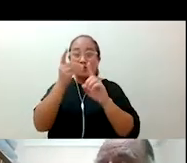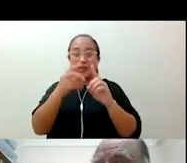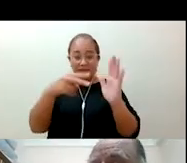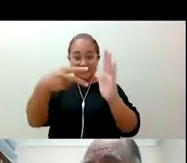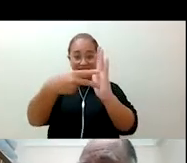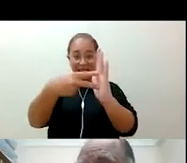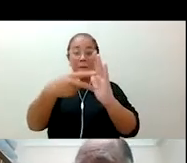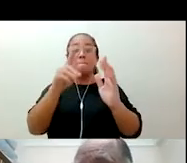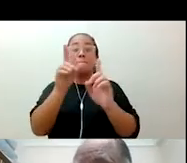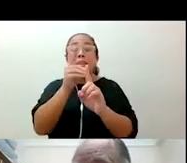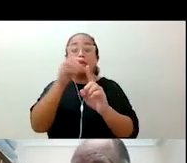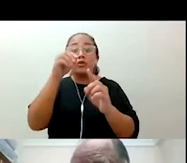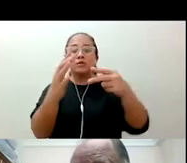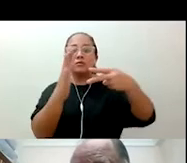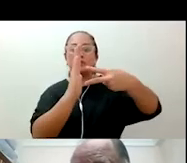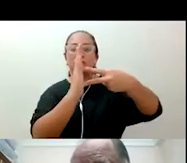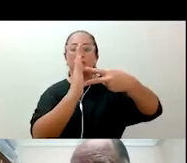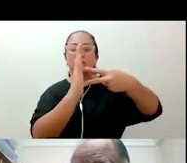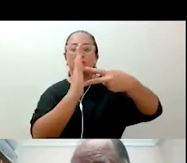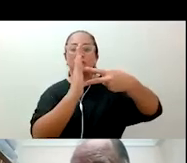So it's going to be the last symbol.